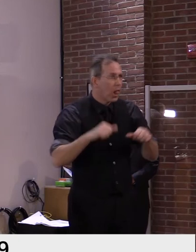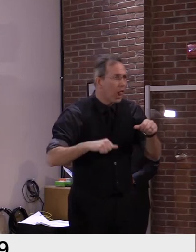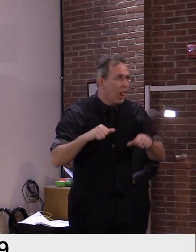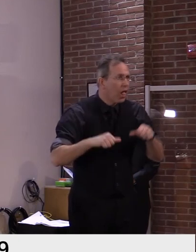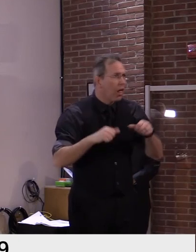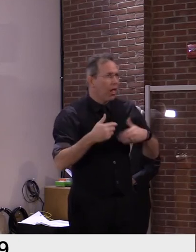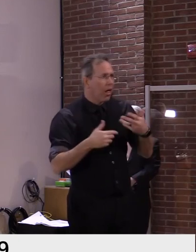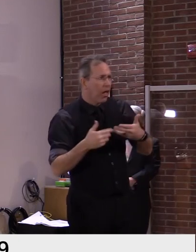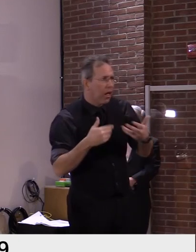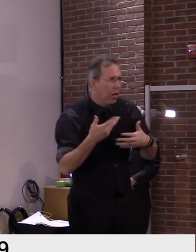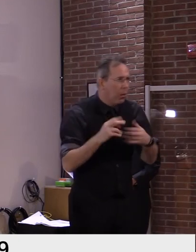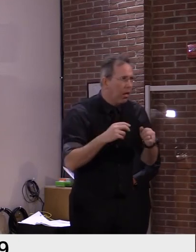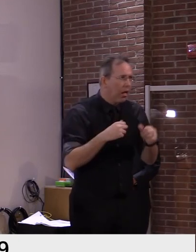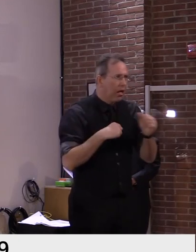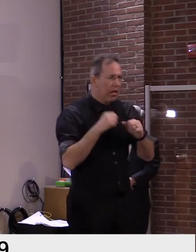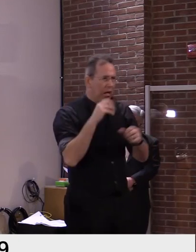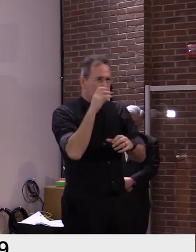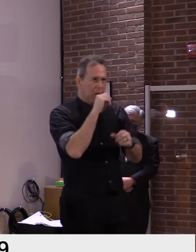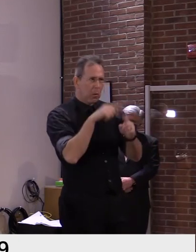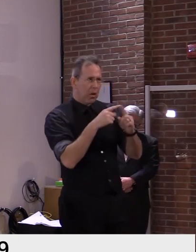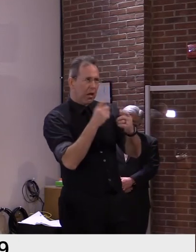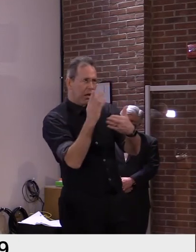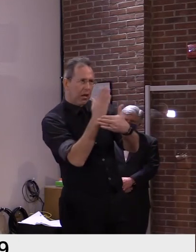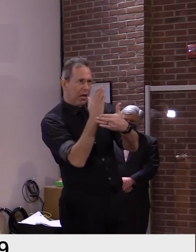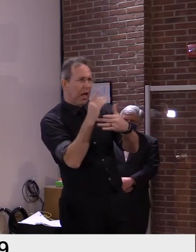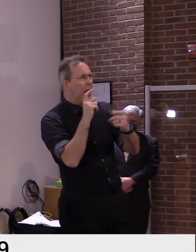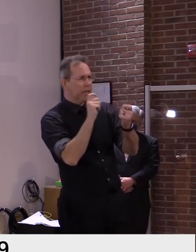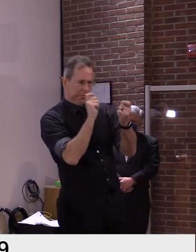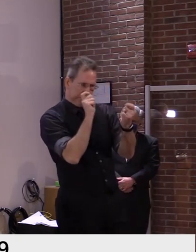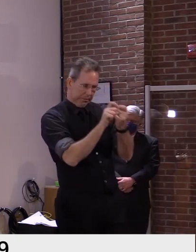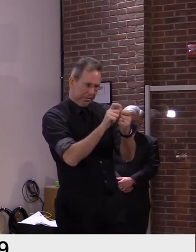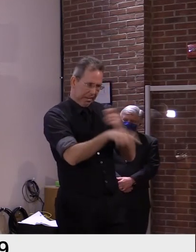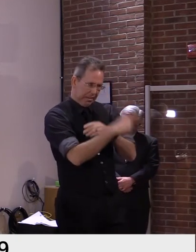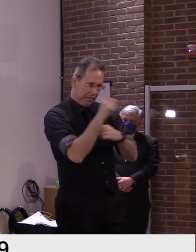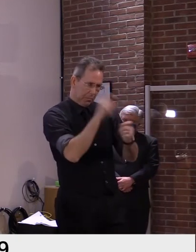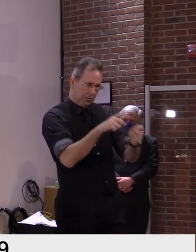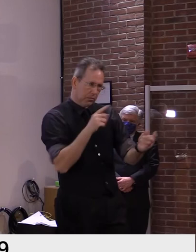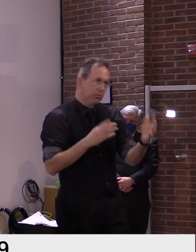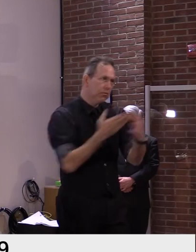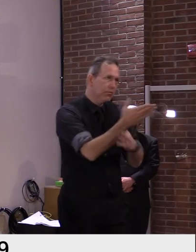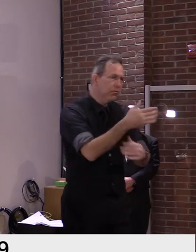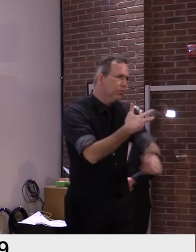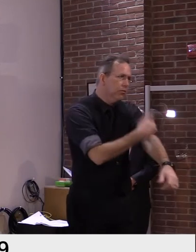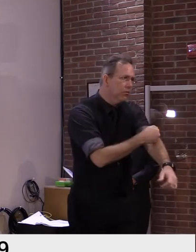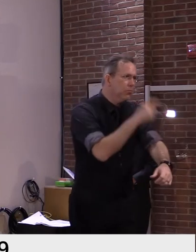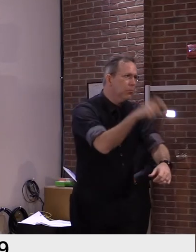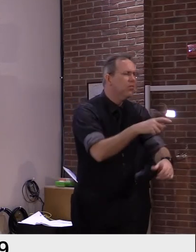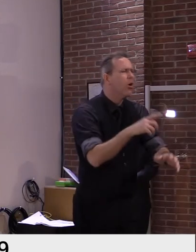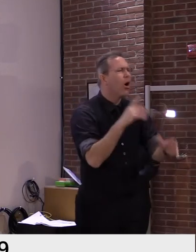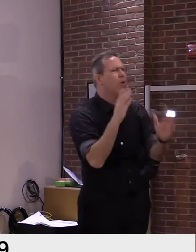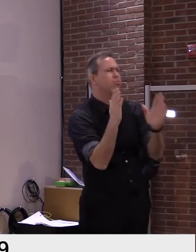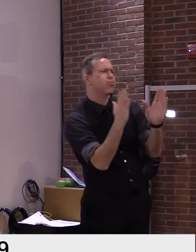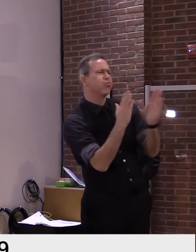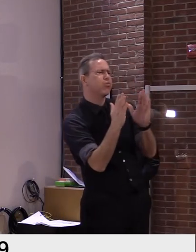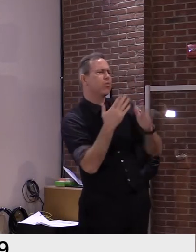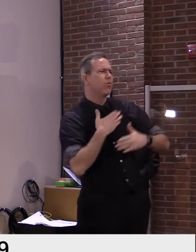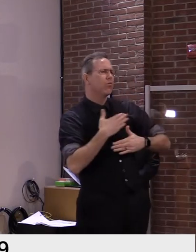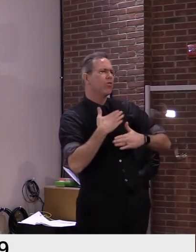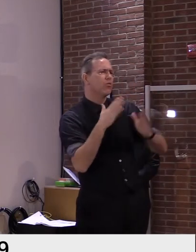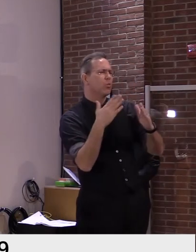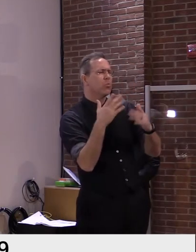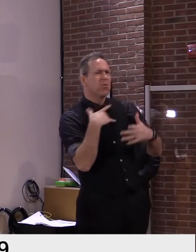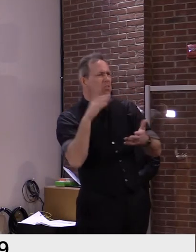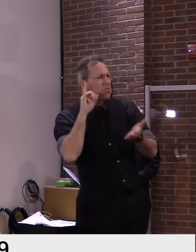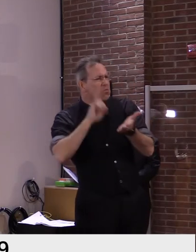day, you would do better or do worse. But the reality is the trials were set up with those parameters, so those are the ones we